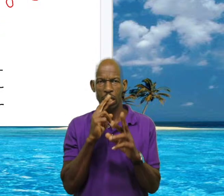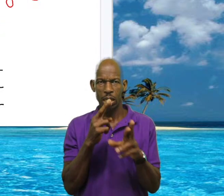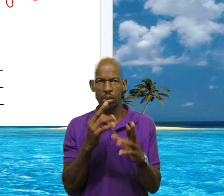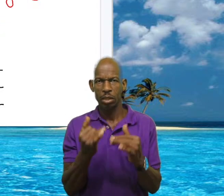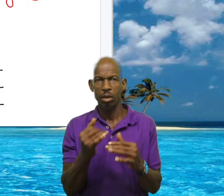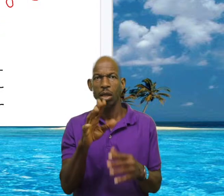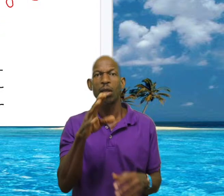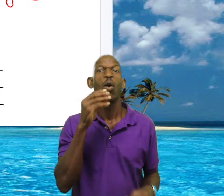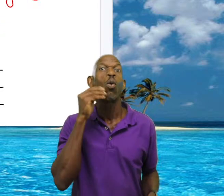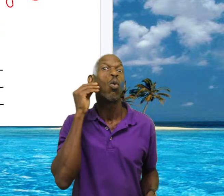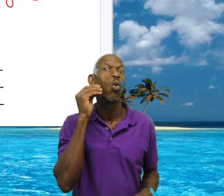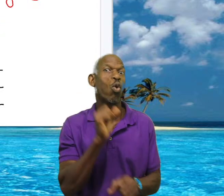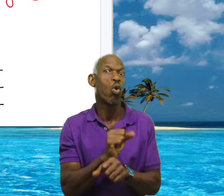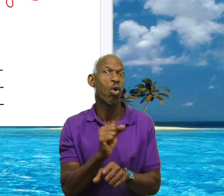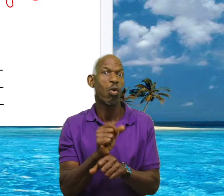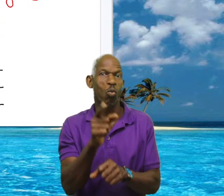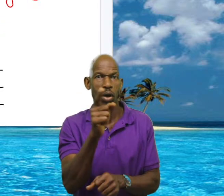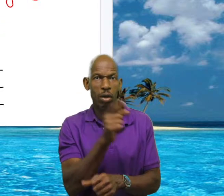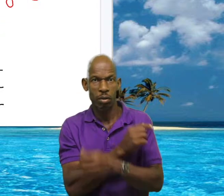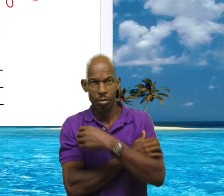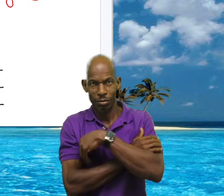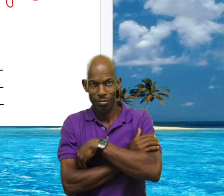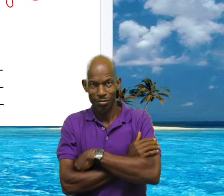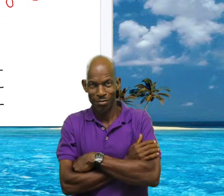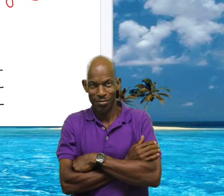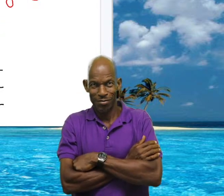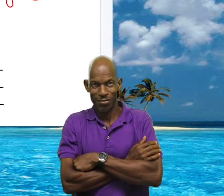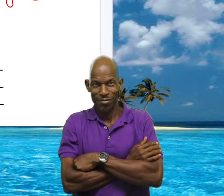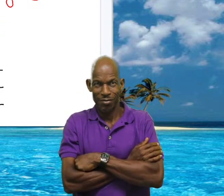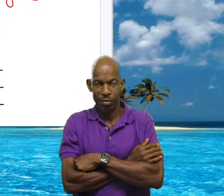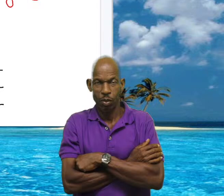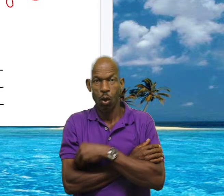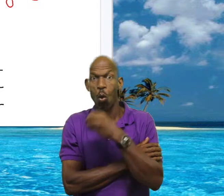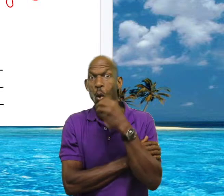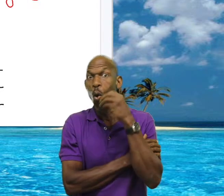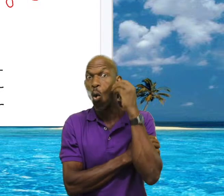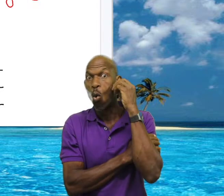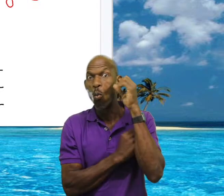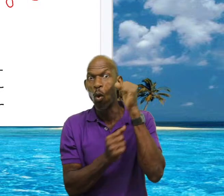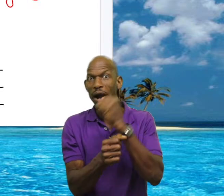do for home lesson. I'm going to say that. I know you wanted to give me answers, but this here is